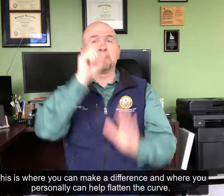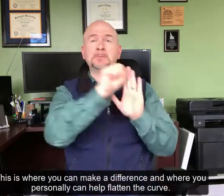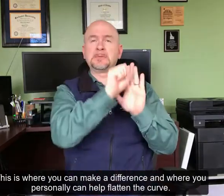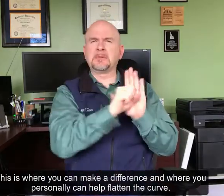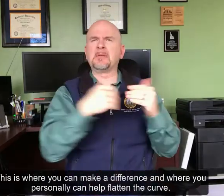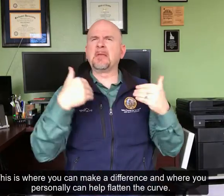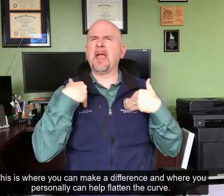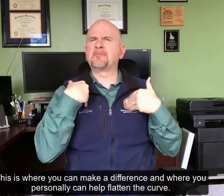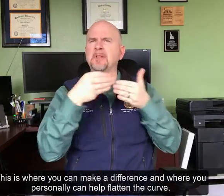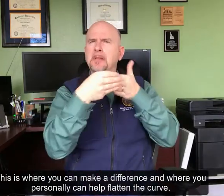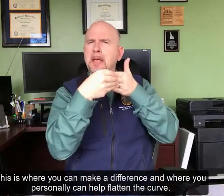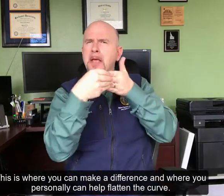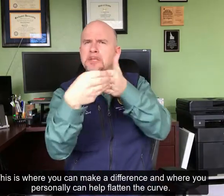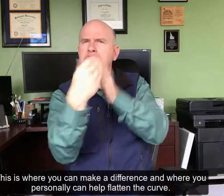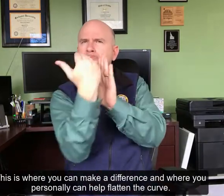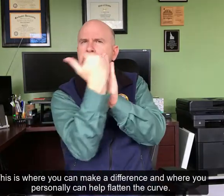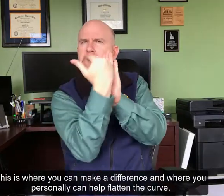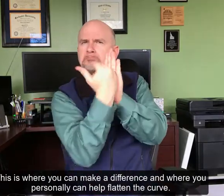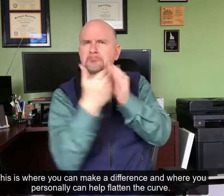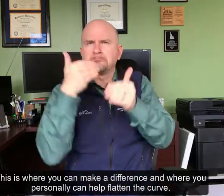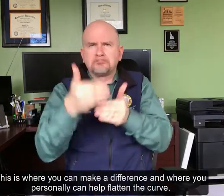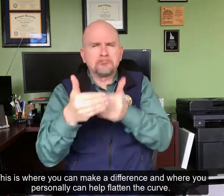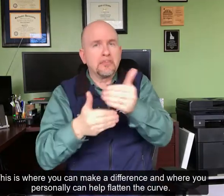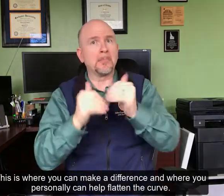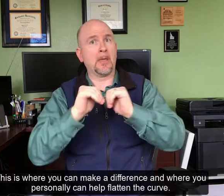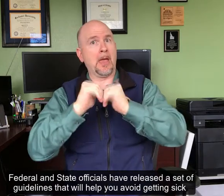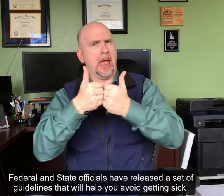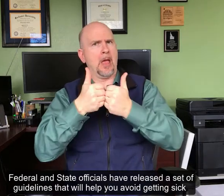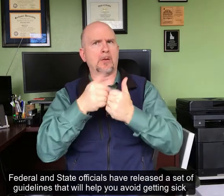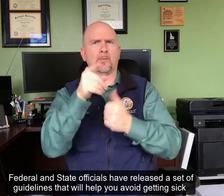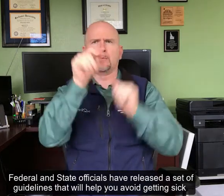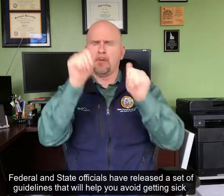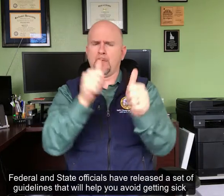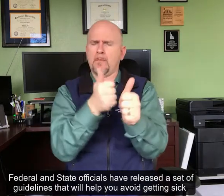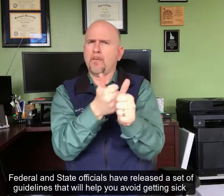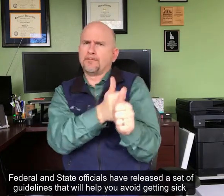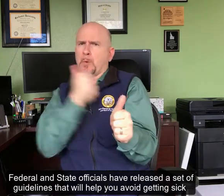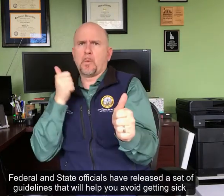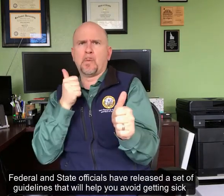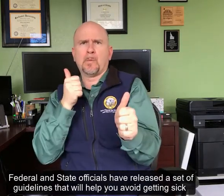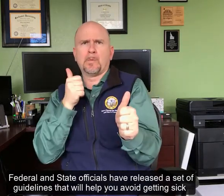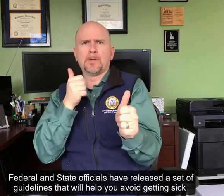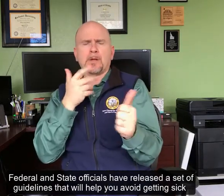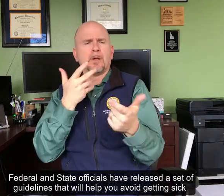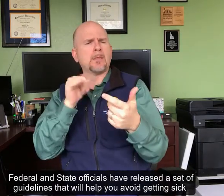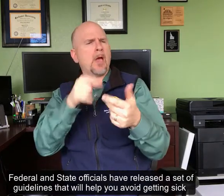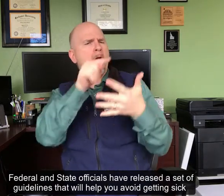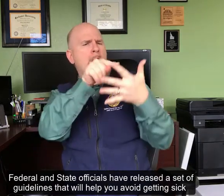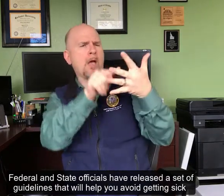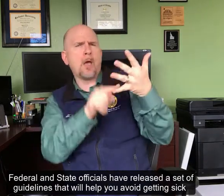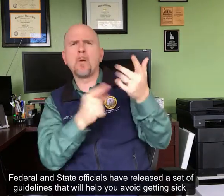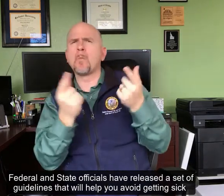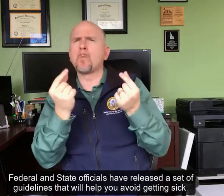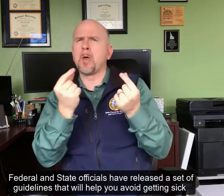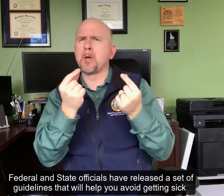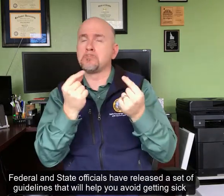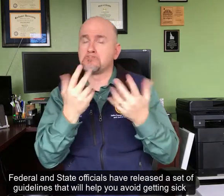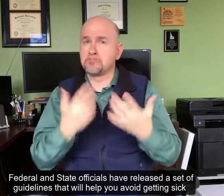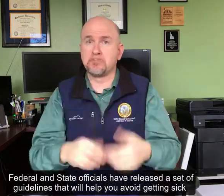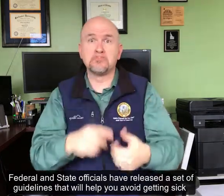and where you personally can help flatten the curve. Federal and state officials have released a set of guidelines that will help you avoid getting